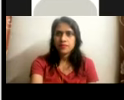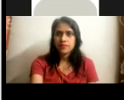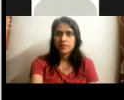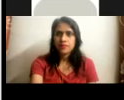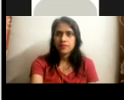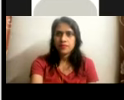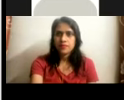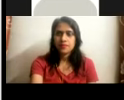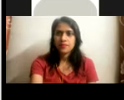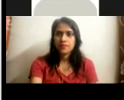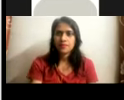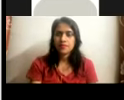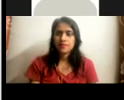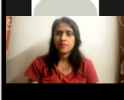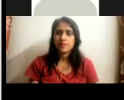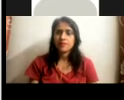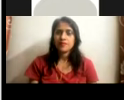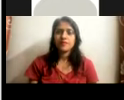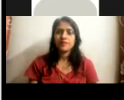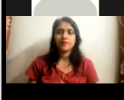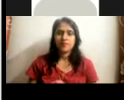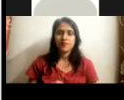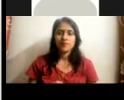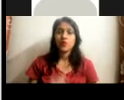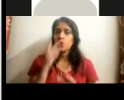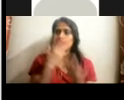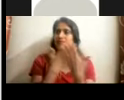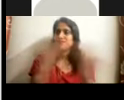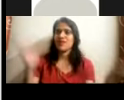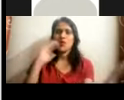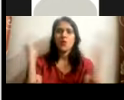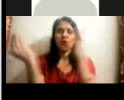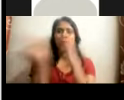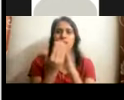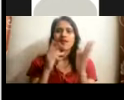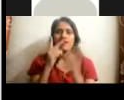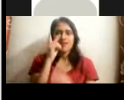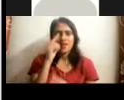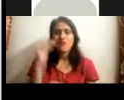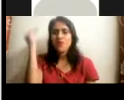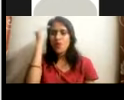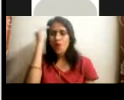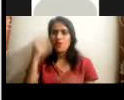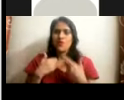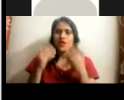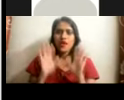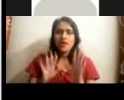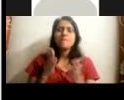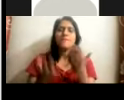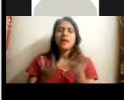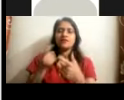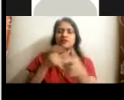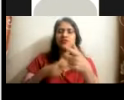concept constructs to which we see the world, the knowledge that we have might change.